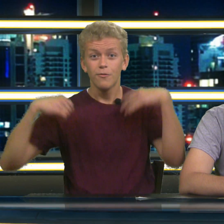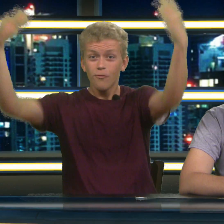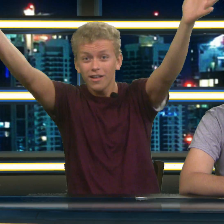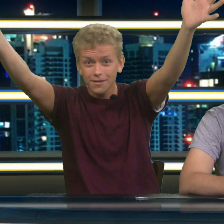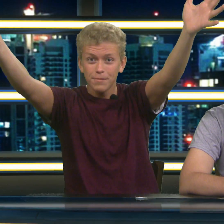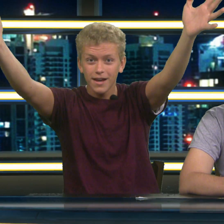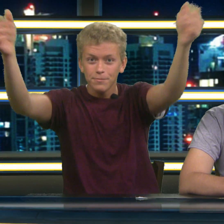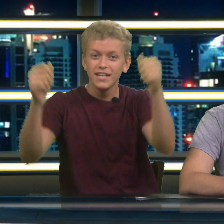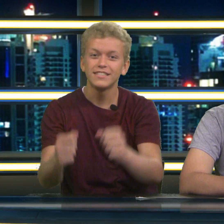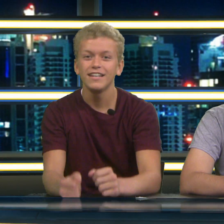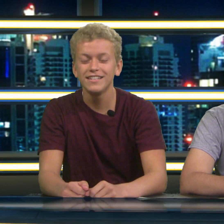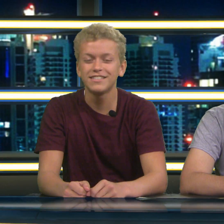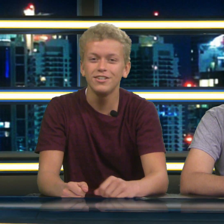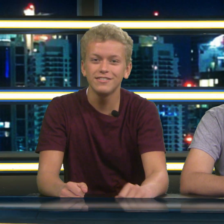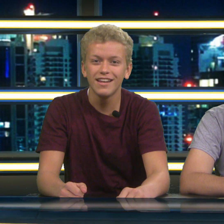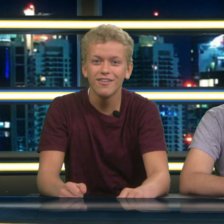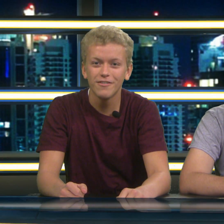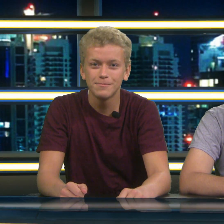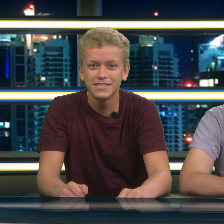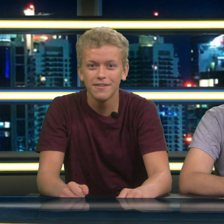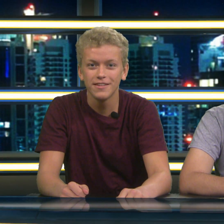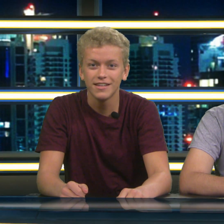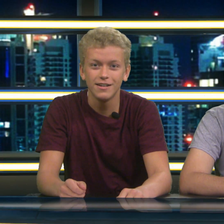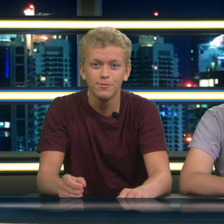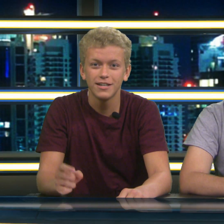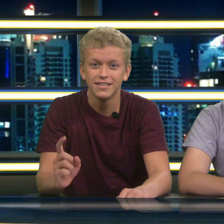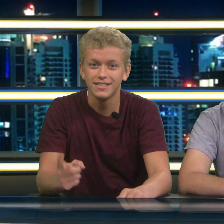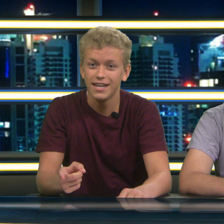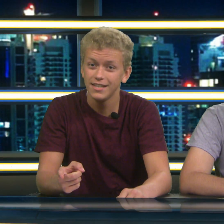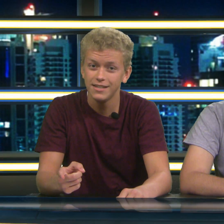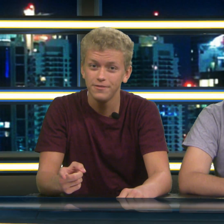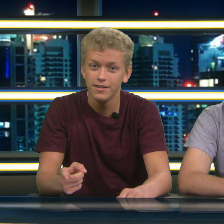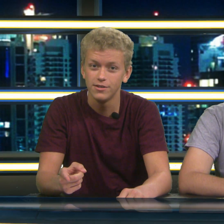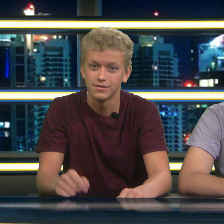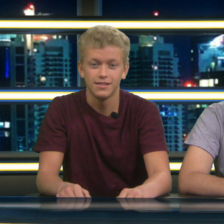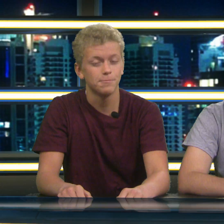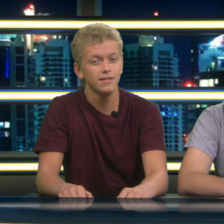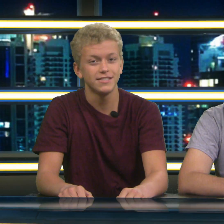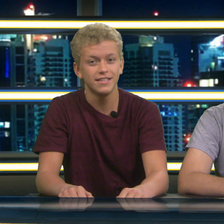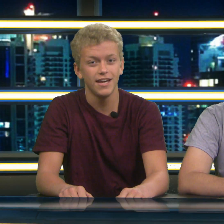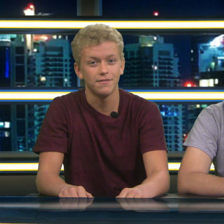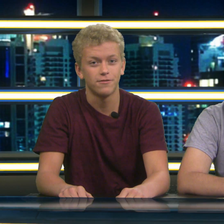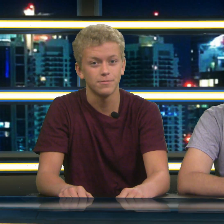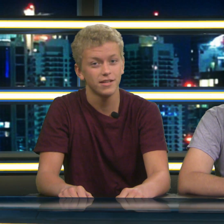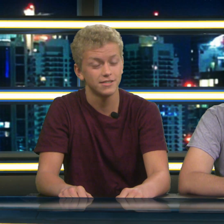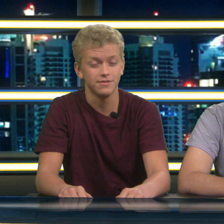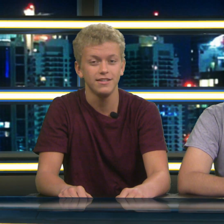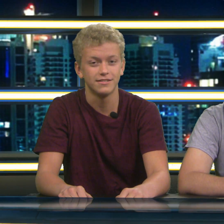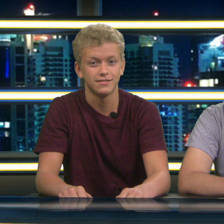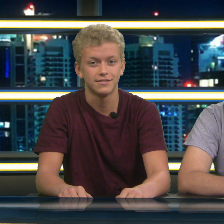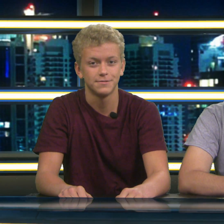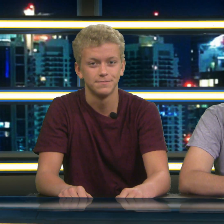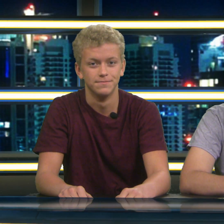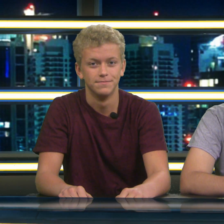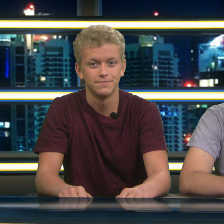Right. Welcome back, Mesa. It's Tuesday, November 7th, and you're watching JTV News. Now, please stand for the Pledge of Allegiance.